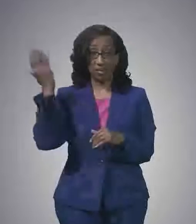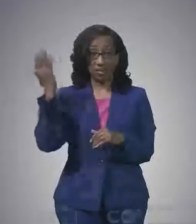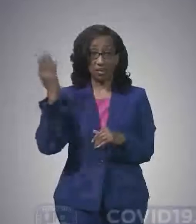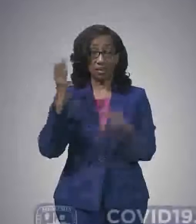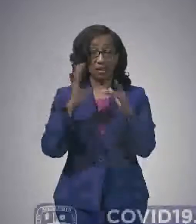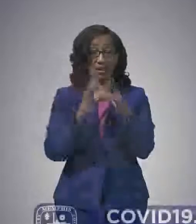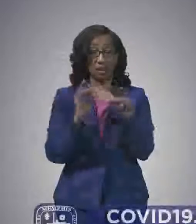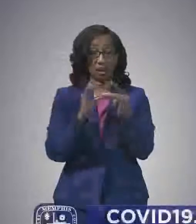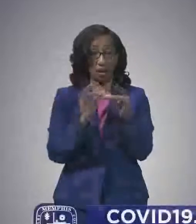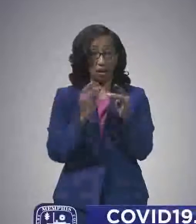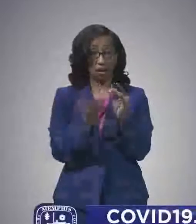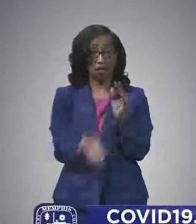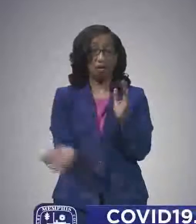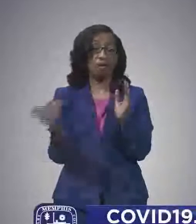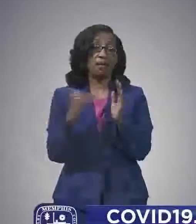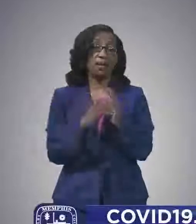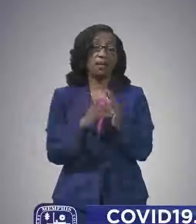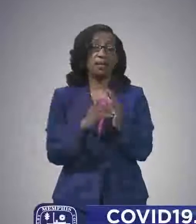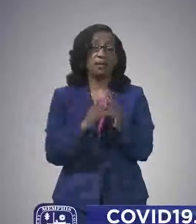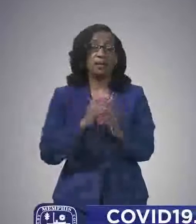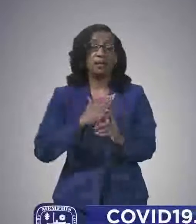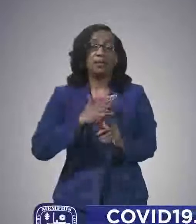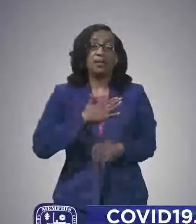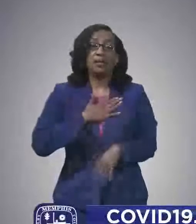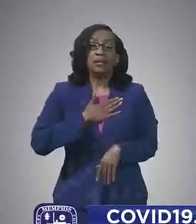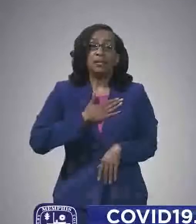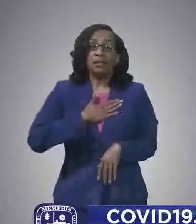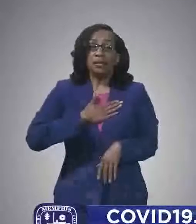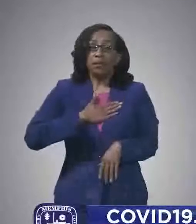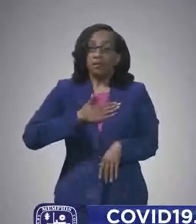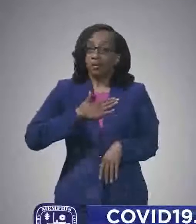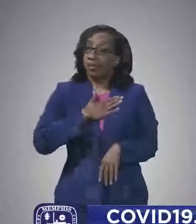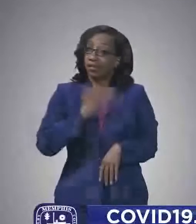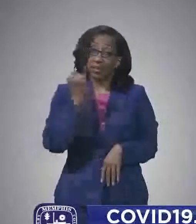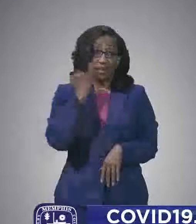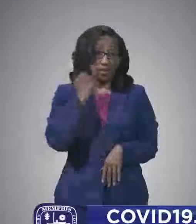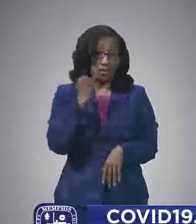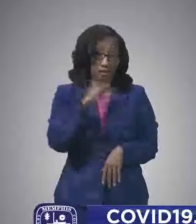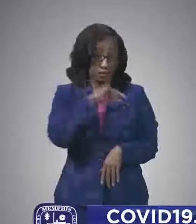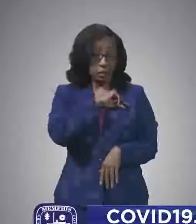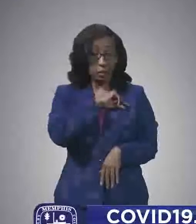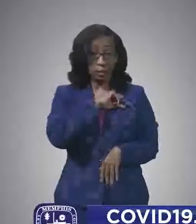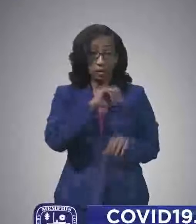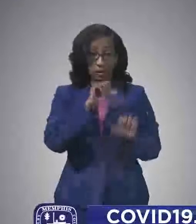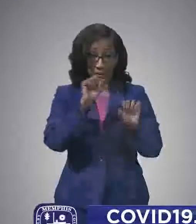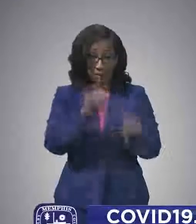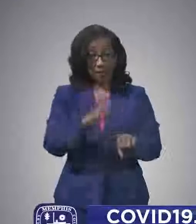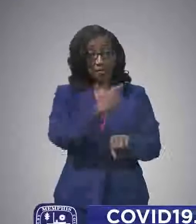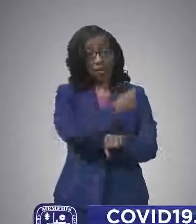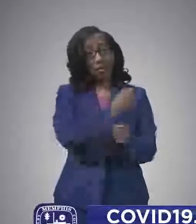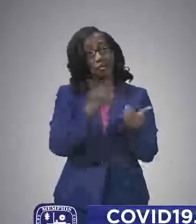has said today. Please, if you are eligible to get vaccinated,